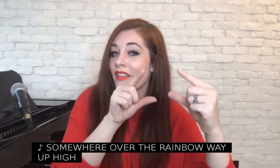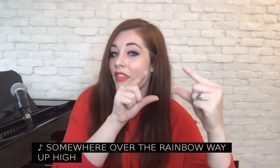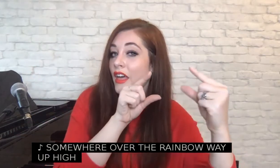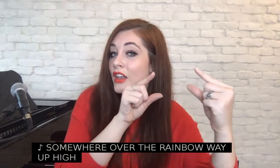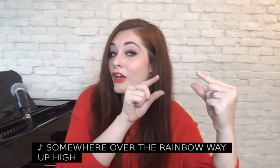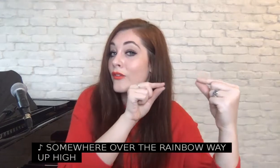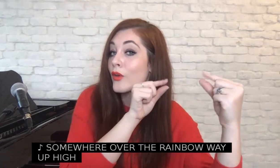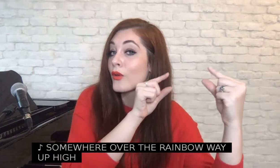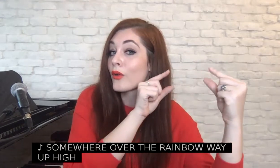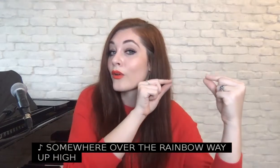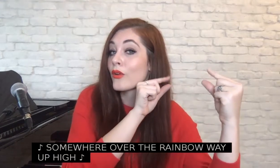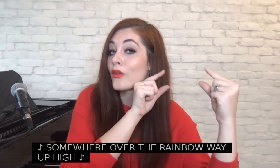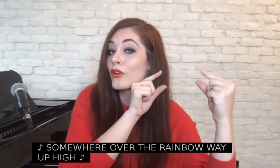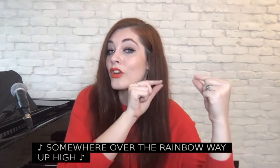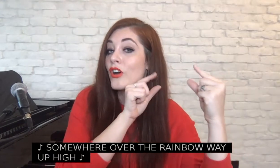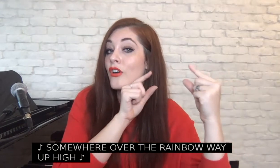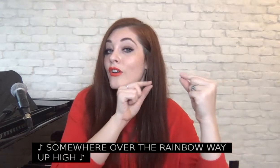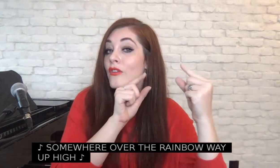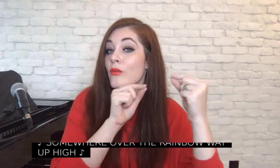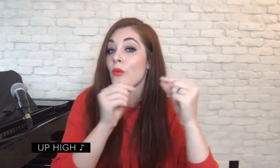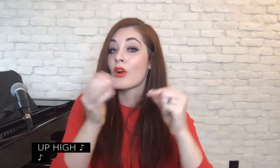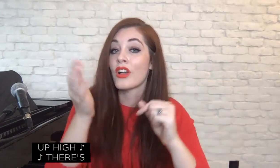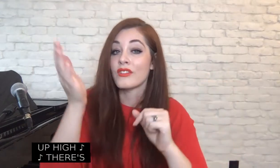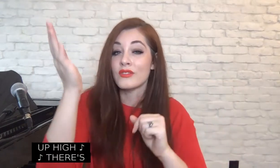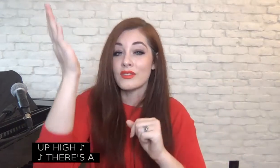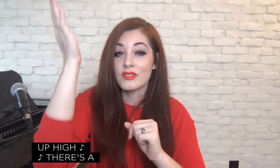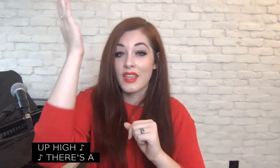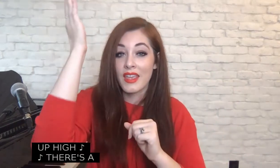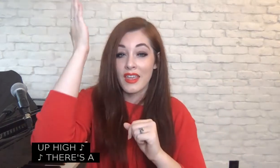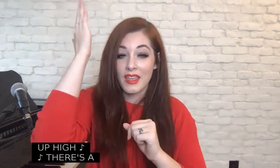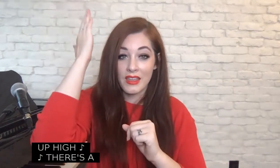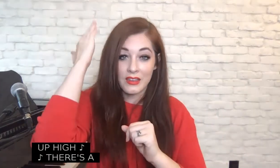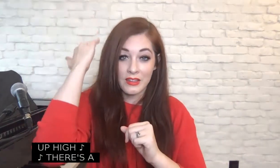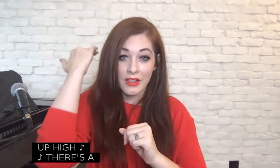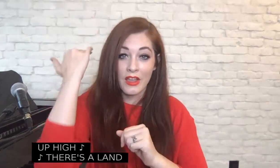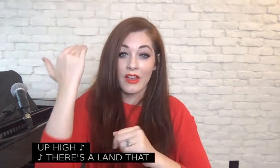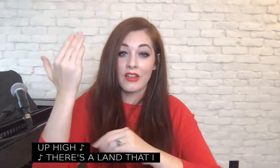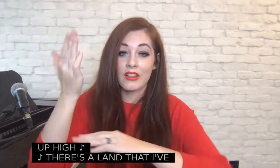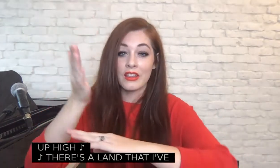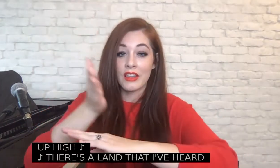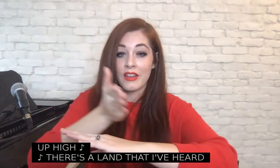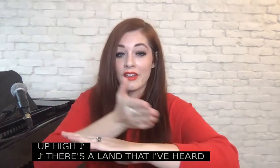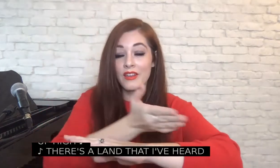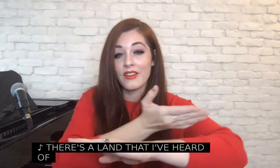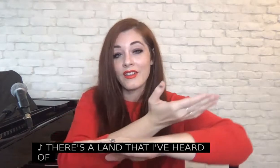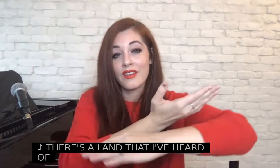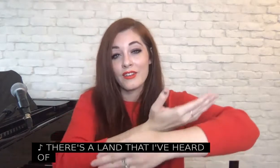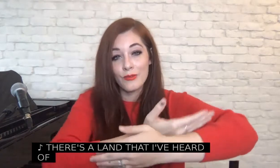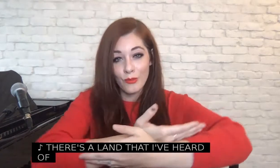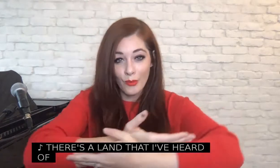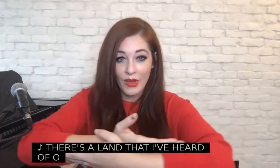land that I've heard of once in a